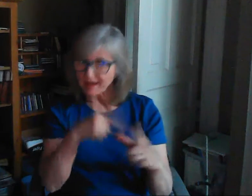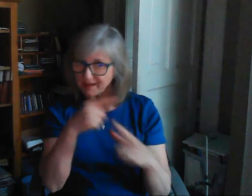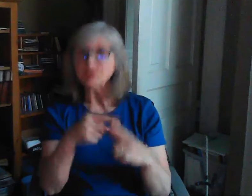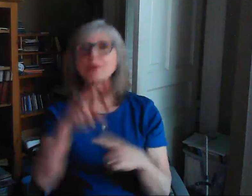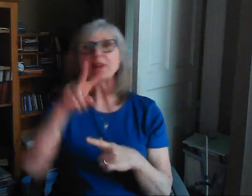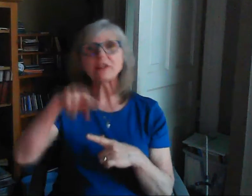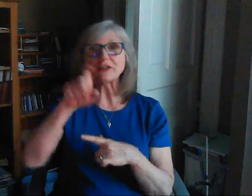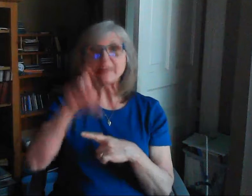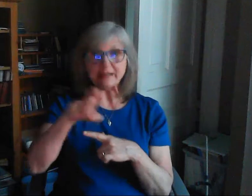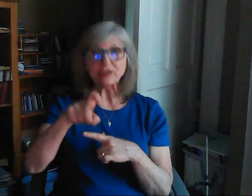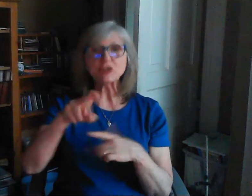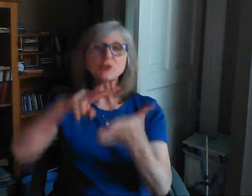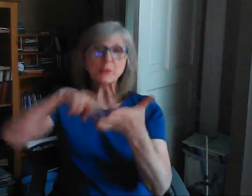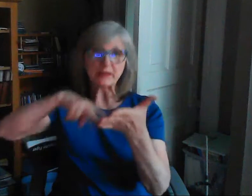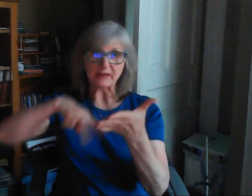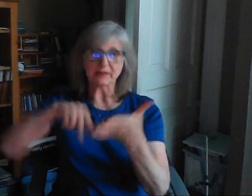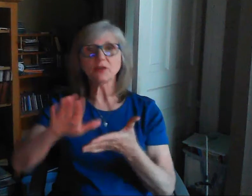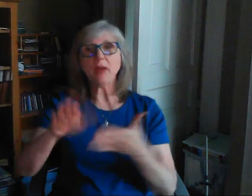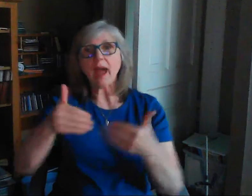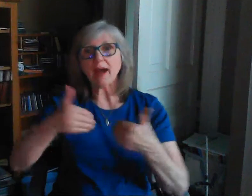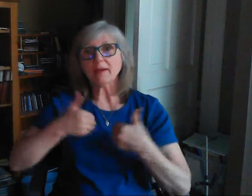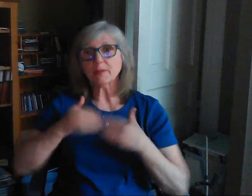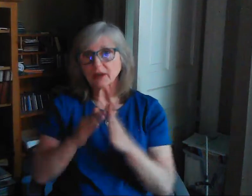Then you need to do the readings. You have a book,